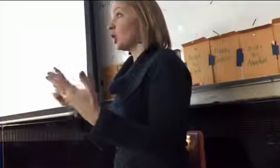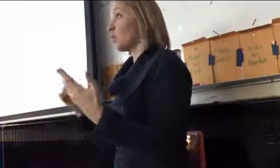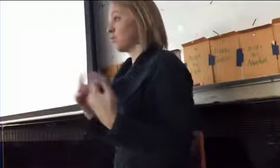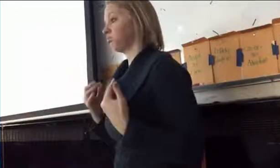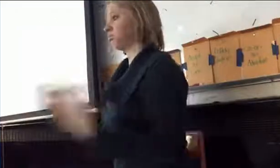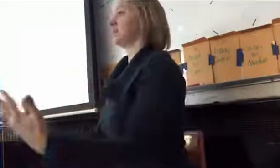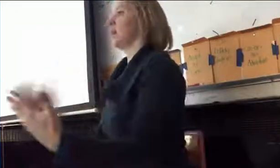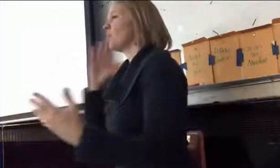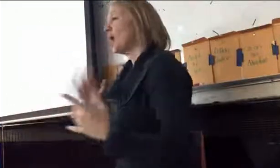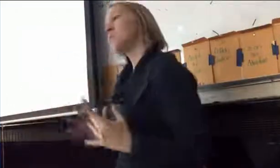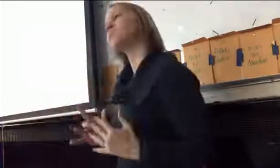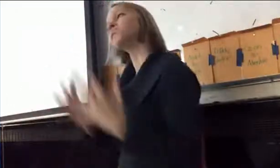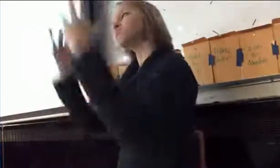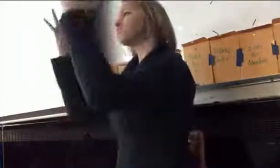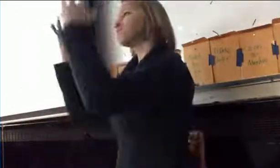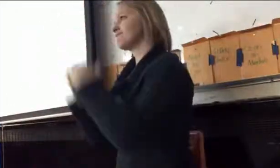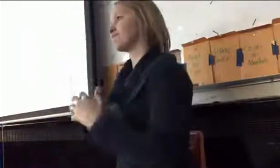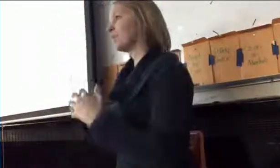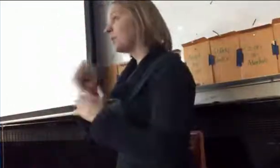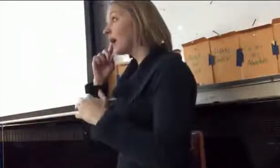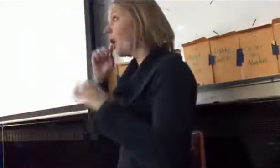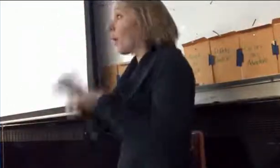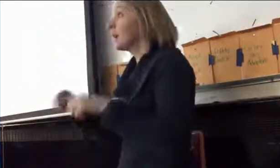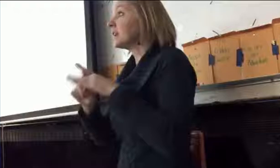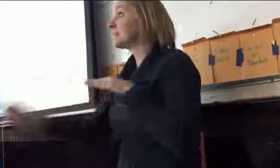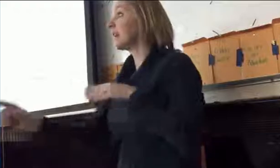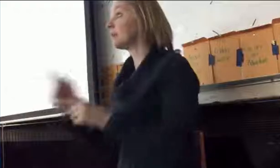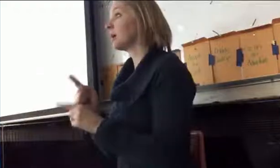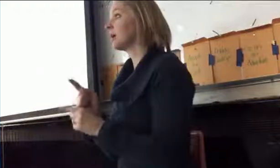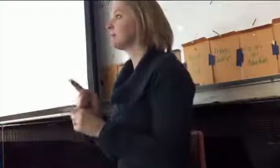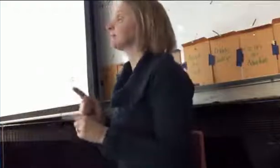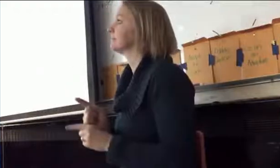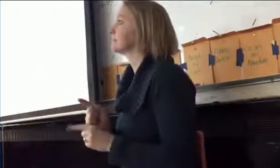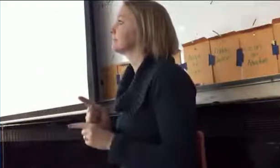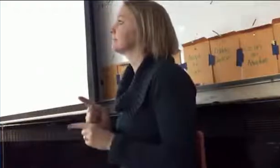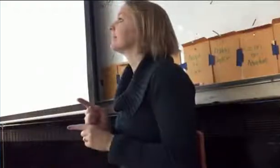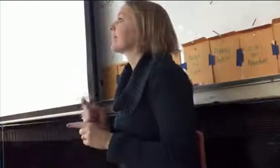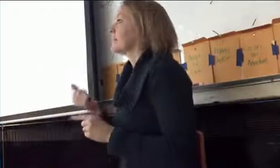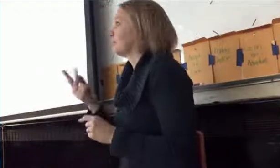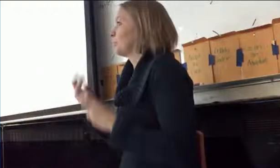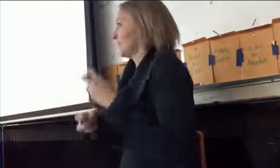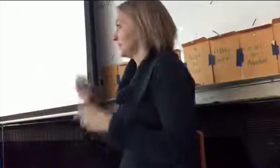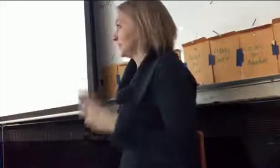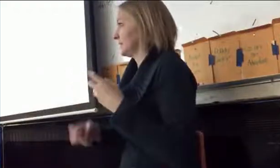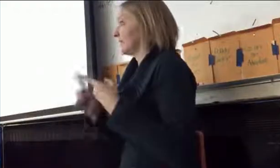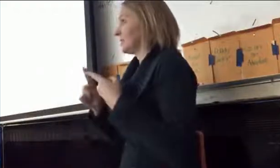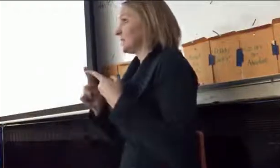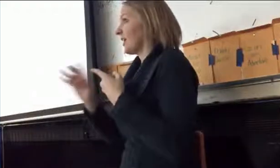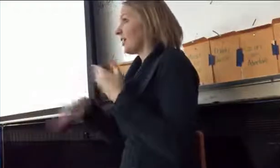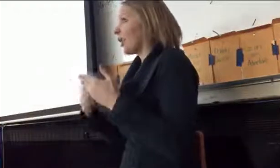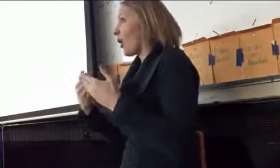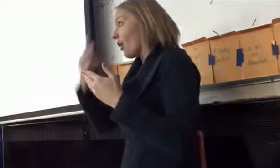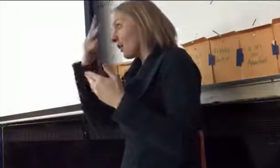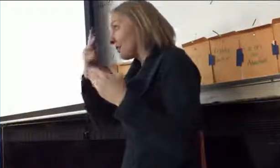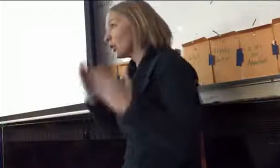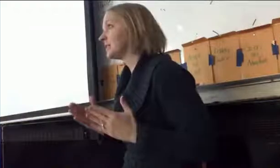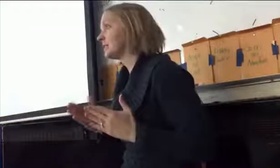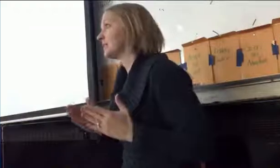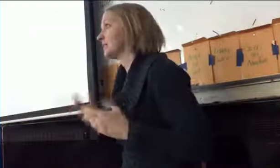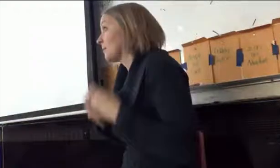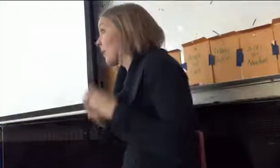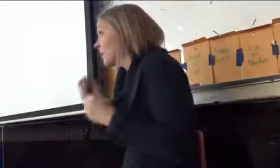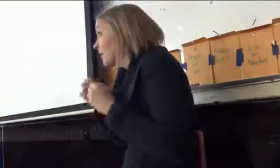burn up. But you're like, oh, you can just escape, right? Well, here's a couple of problems. Number one, These are all immigrants. The issue with